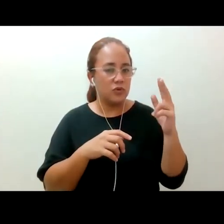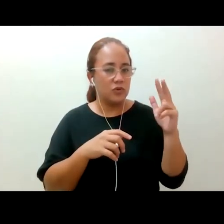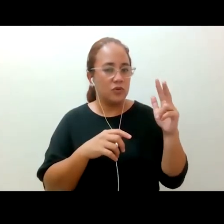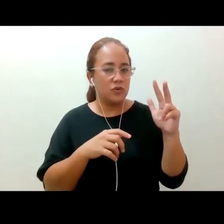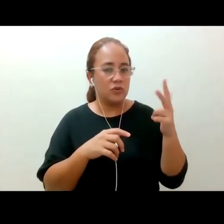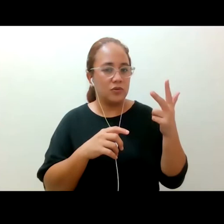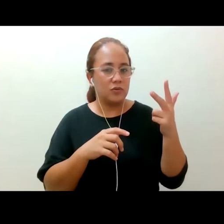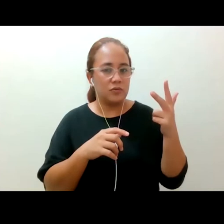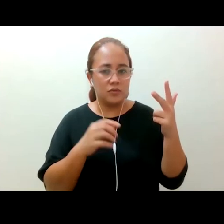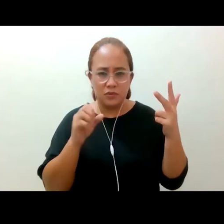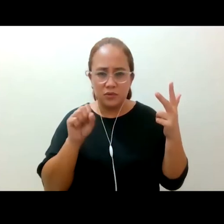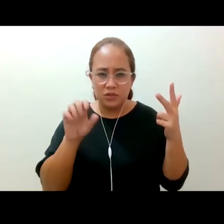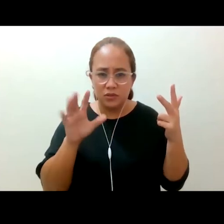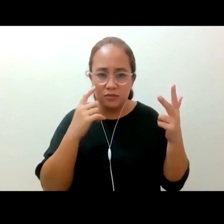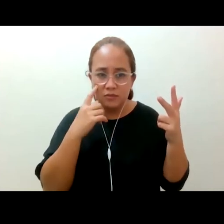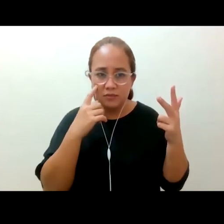this.